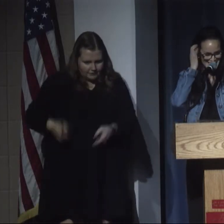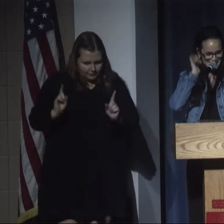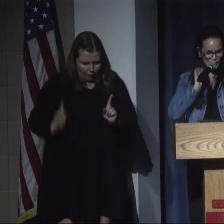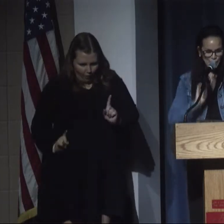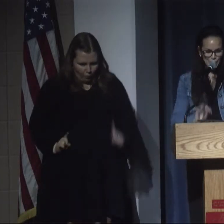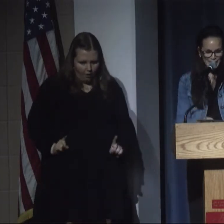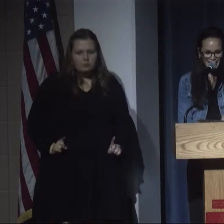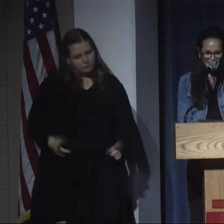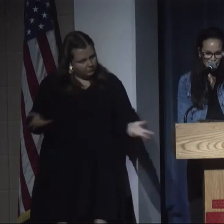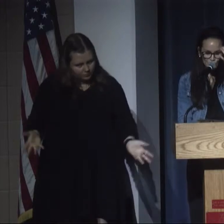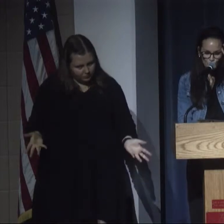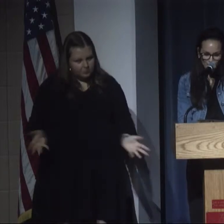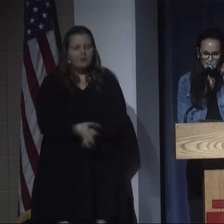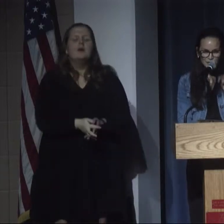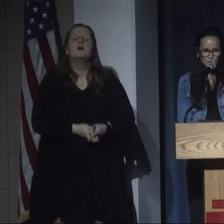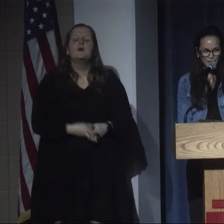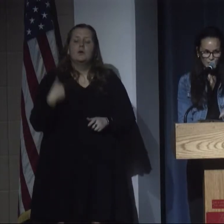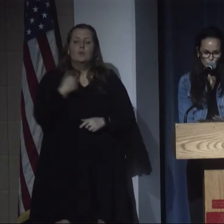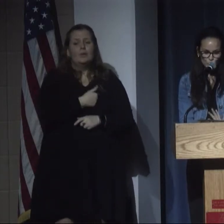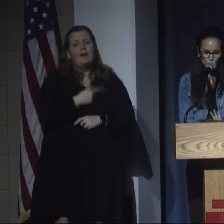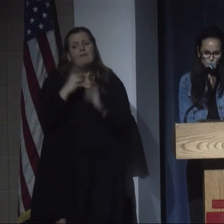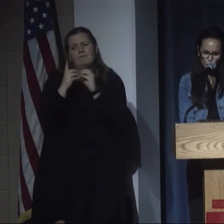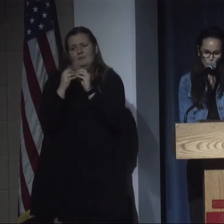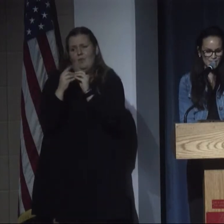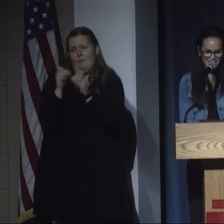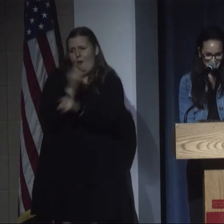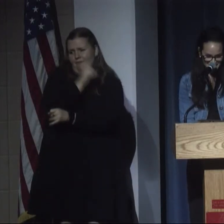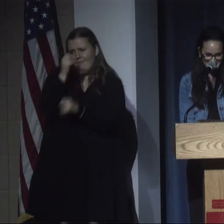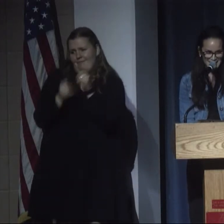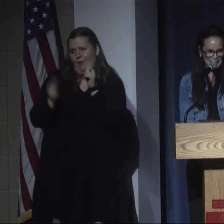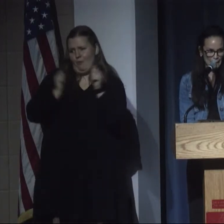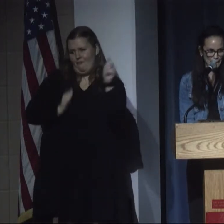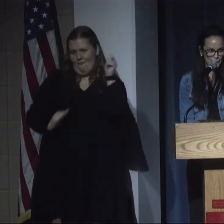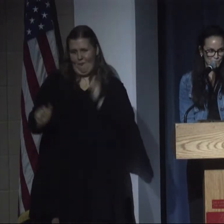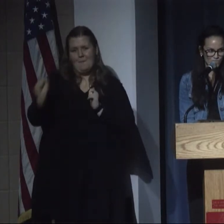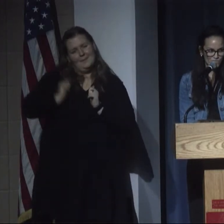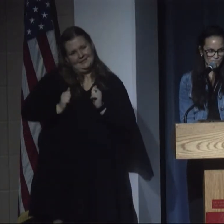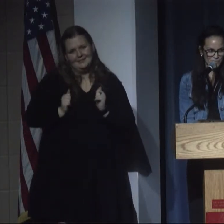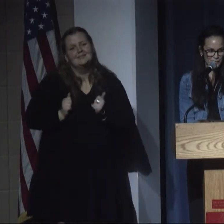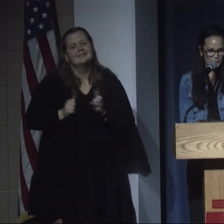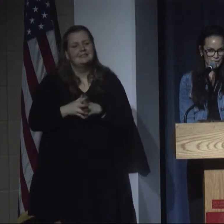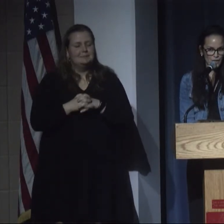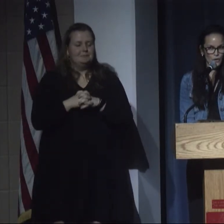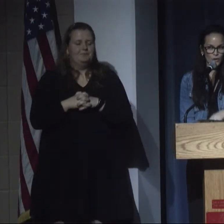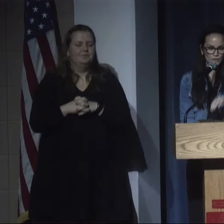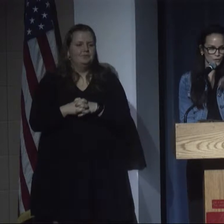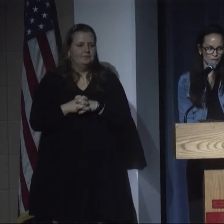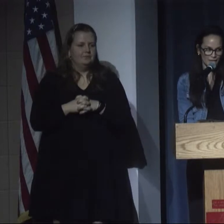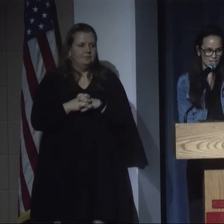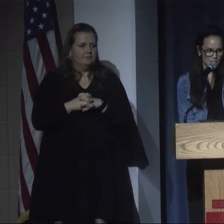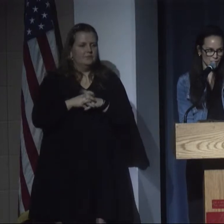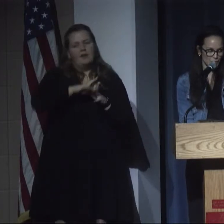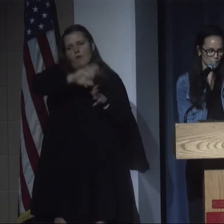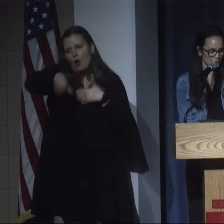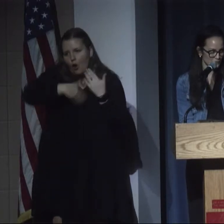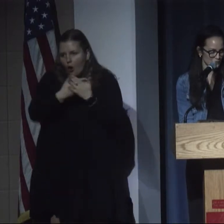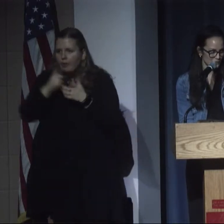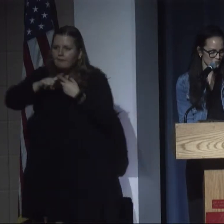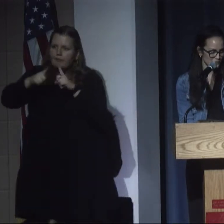Okay, so we have one final performance of all of your friends